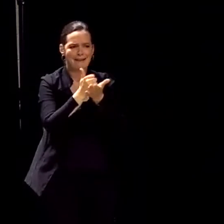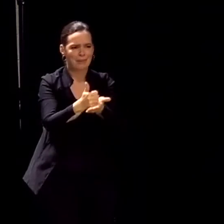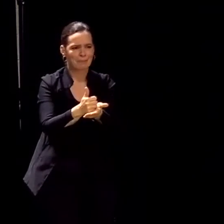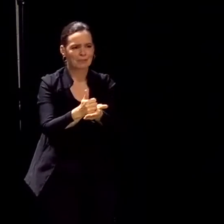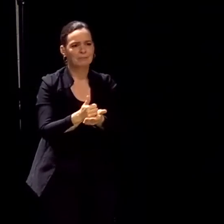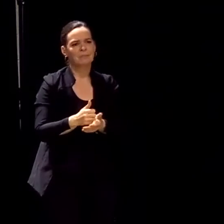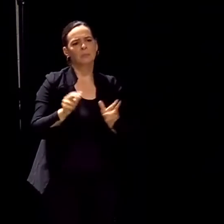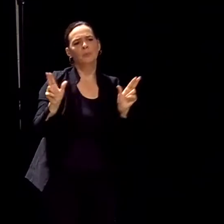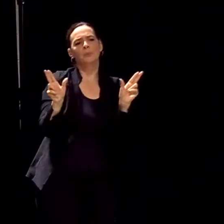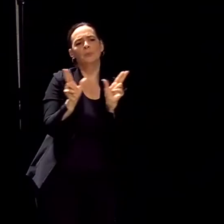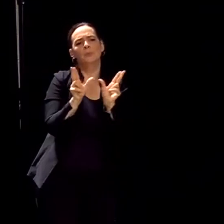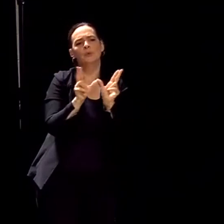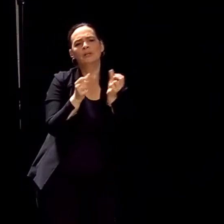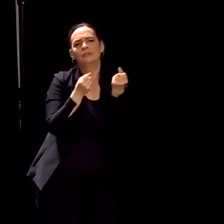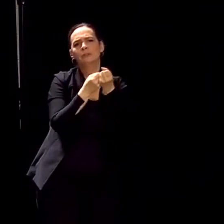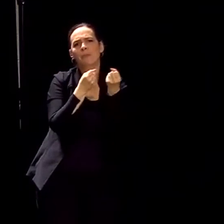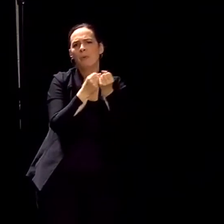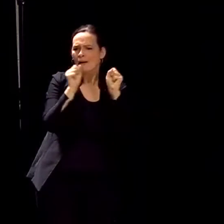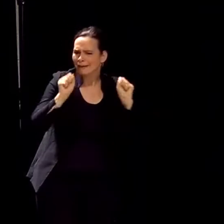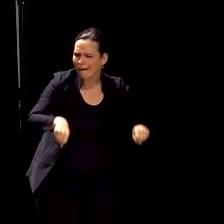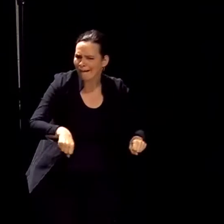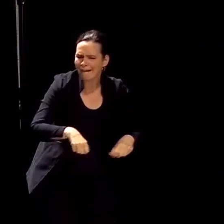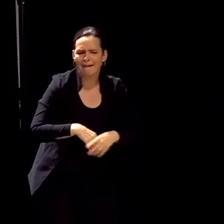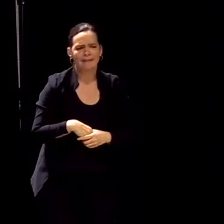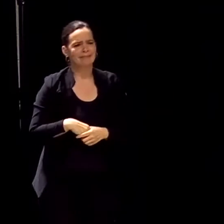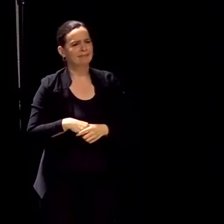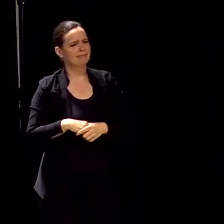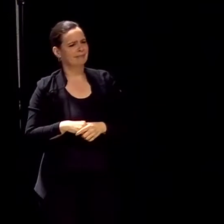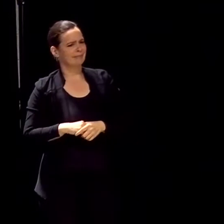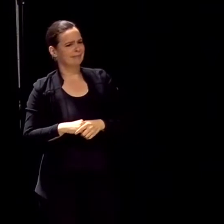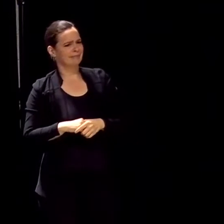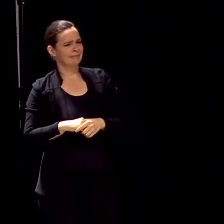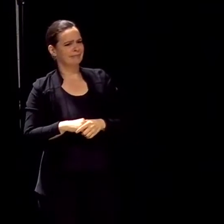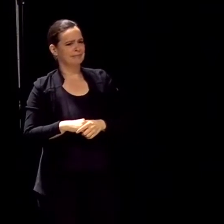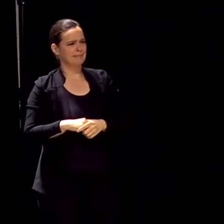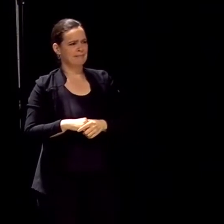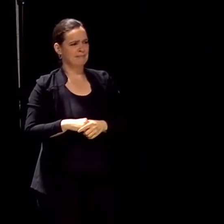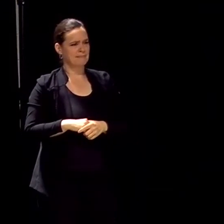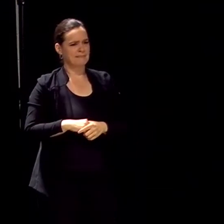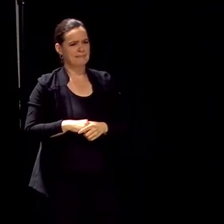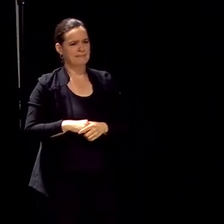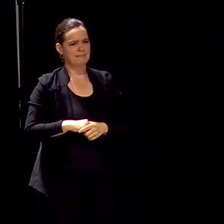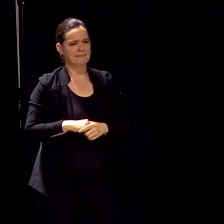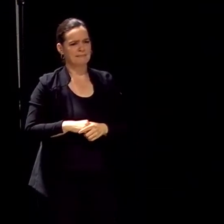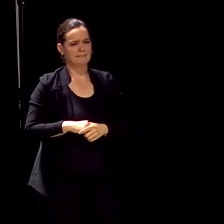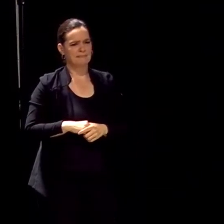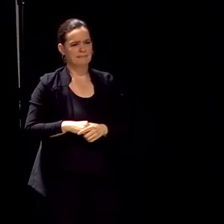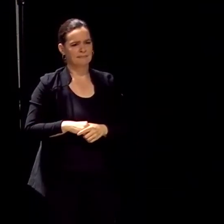continue asymptomatic testing at the F shed, or was Yeah. it a one-day? Nope, we're